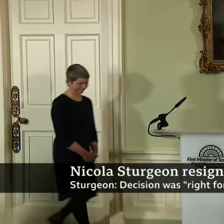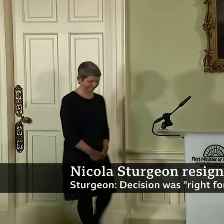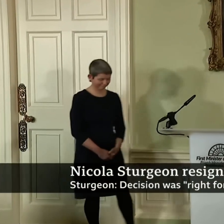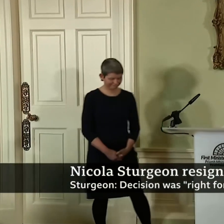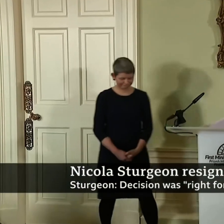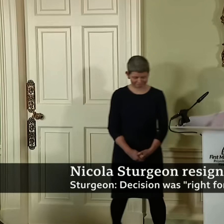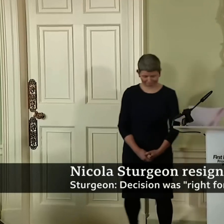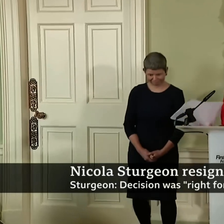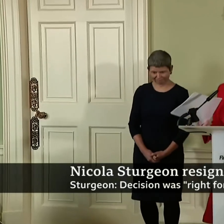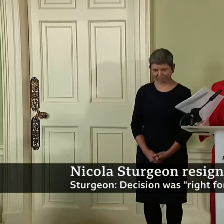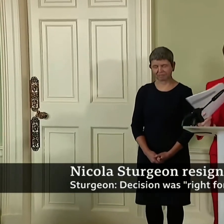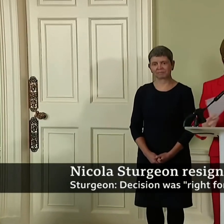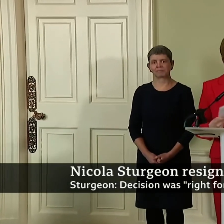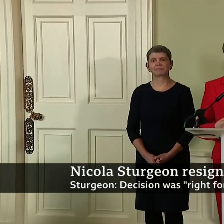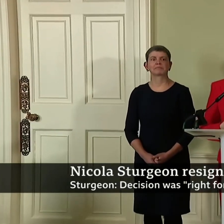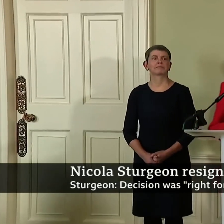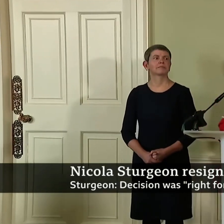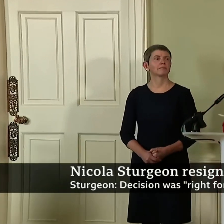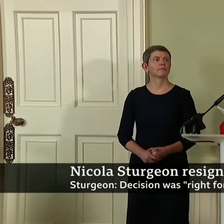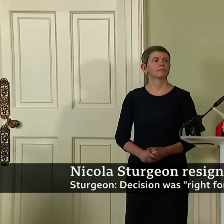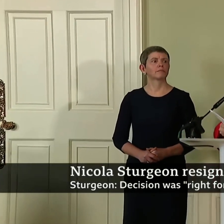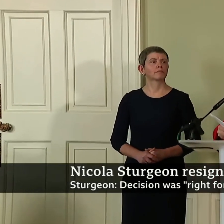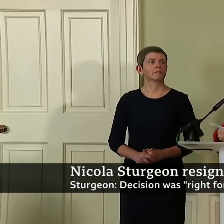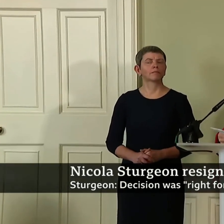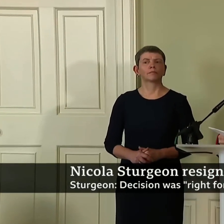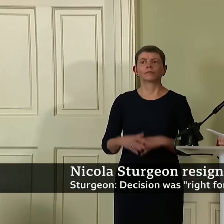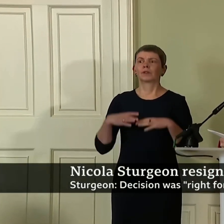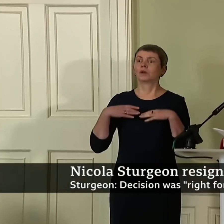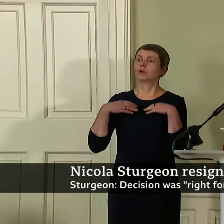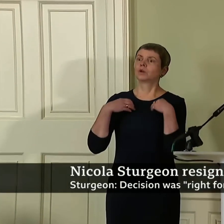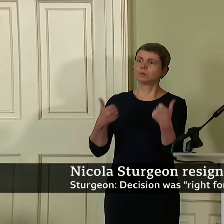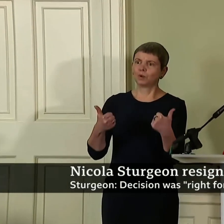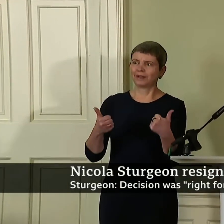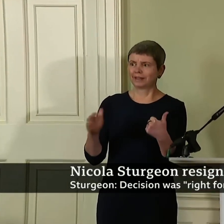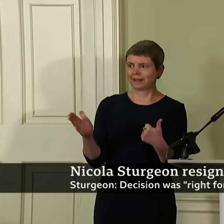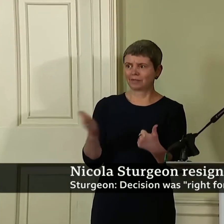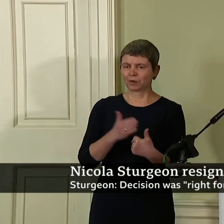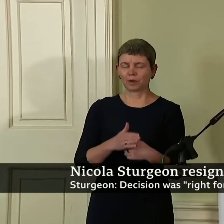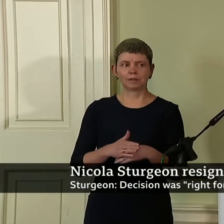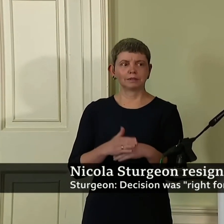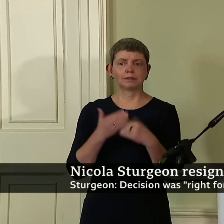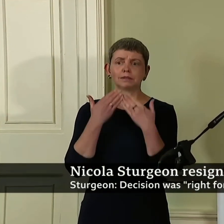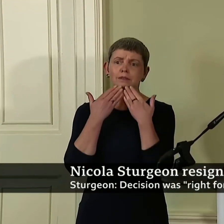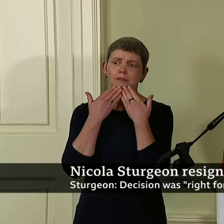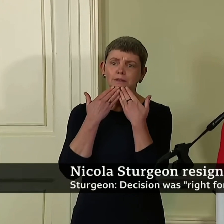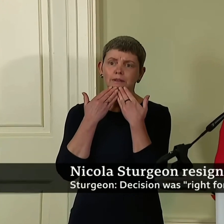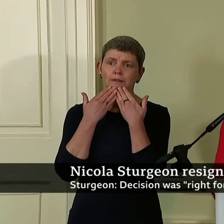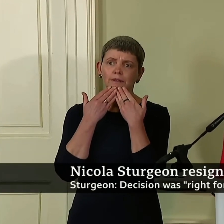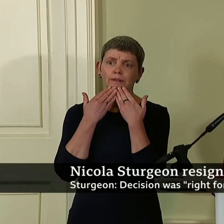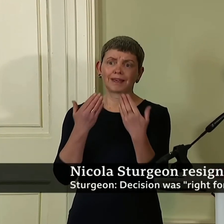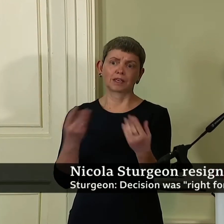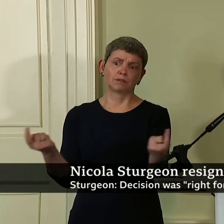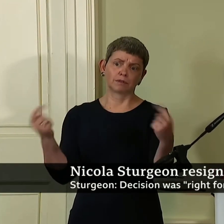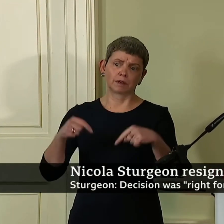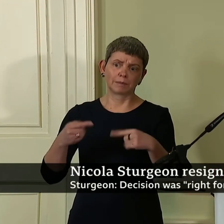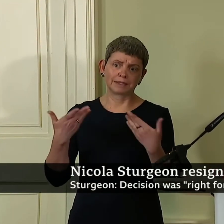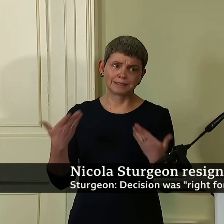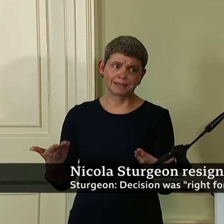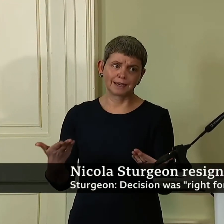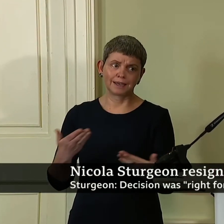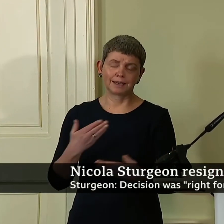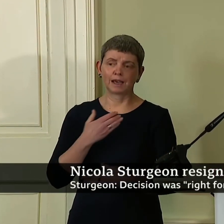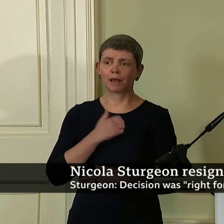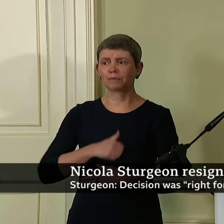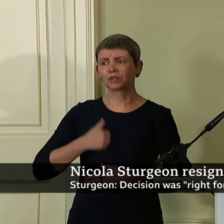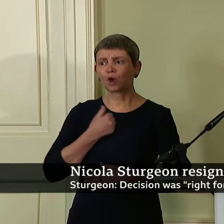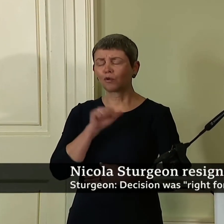said that she was at the funeral of a long-term SNP, Scottish National Party activist at the weekend, and it was